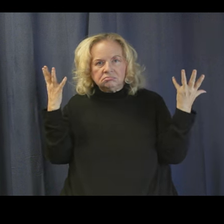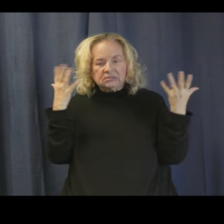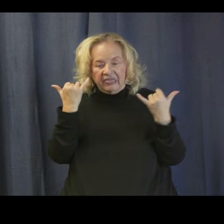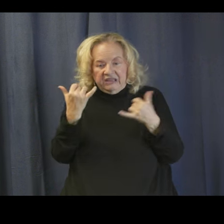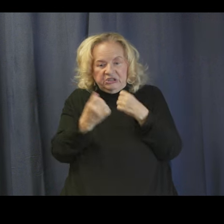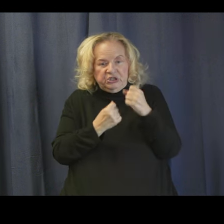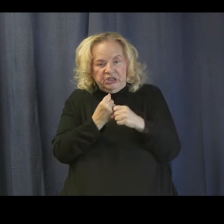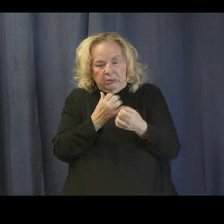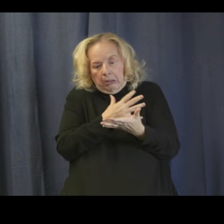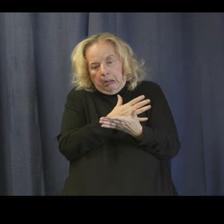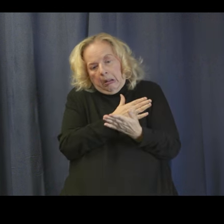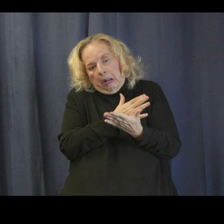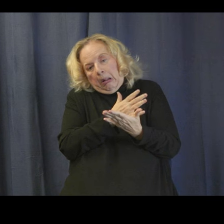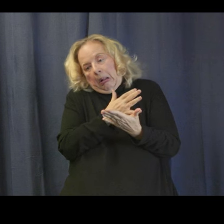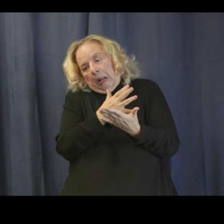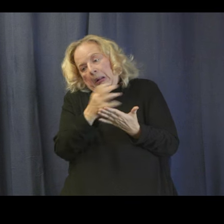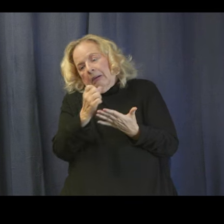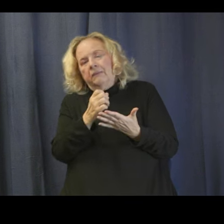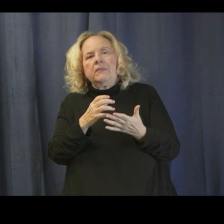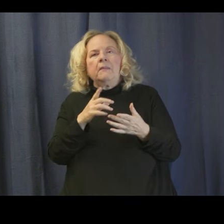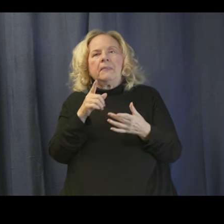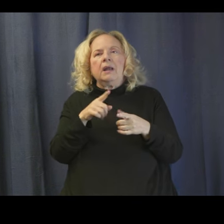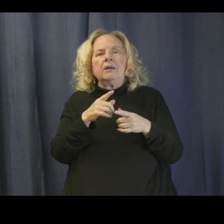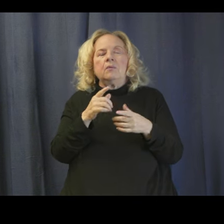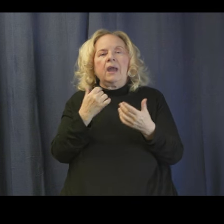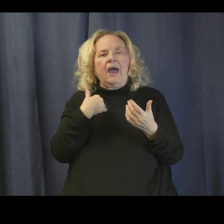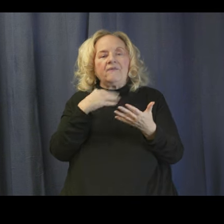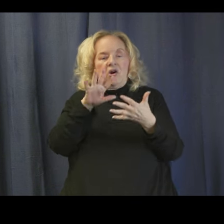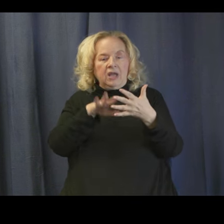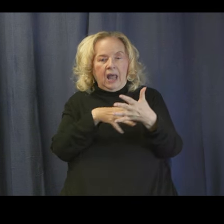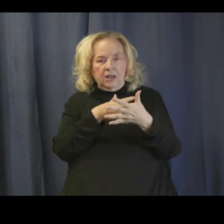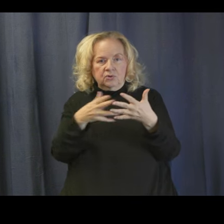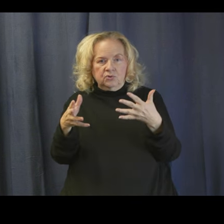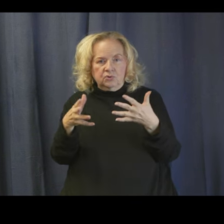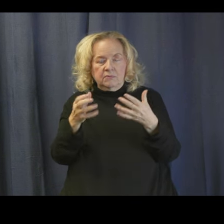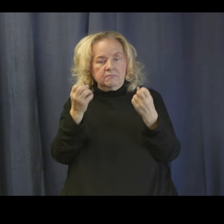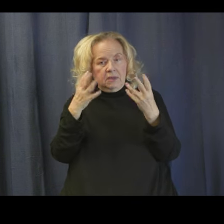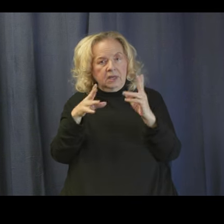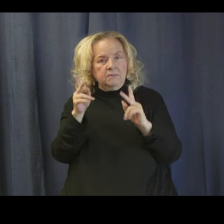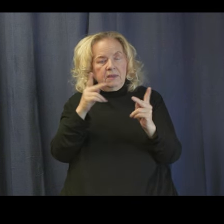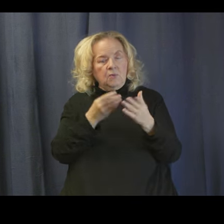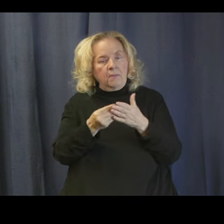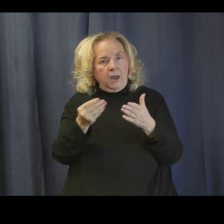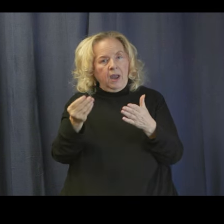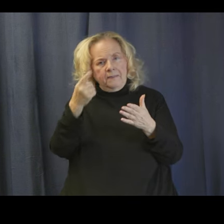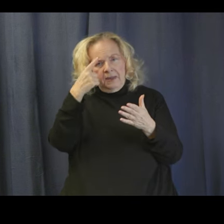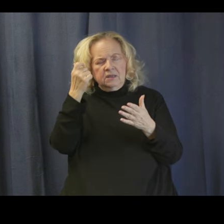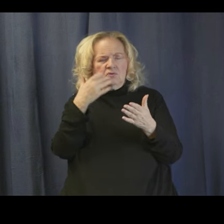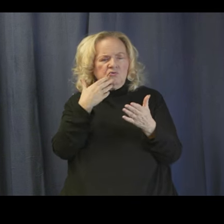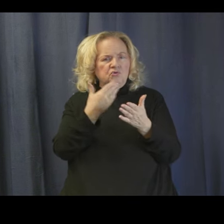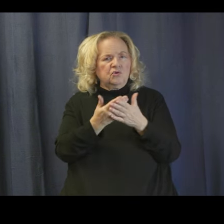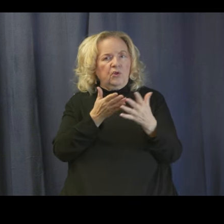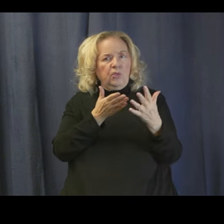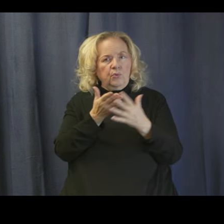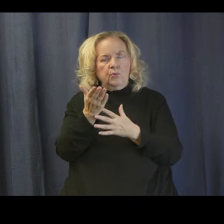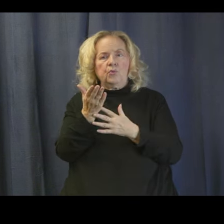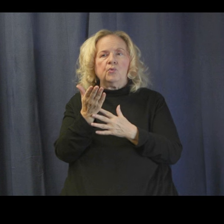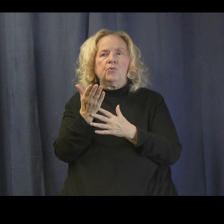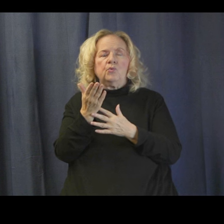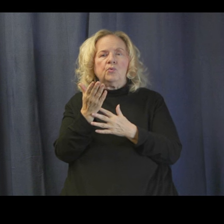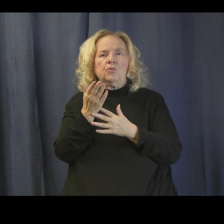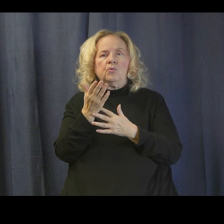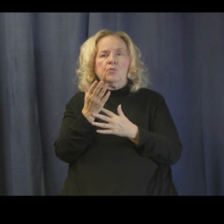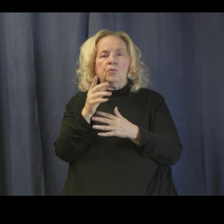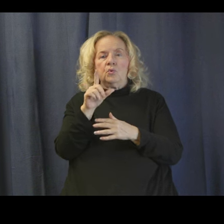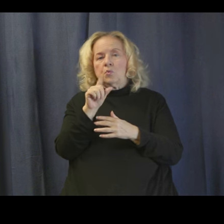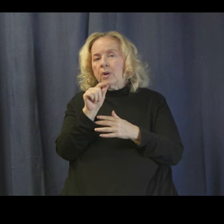December. This year is almost over. But the nice thing, we have our calendar that a lot of people are getting because it's good all the way